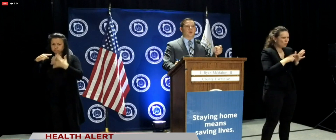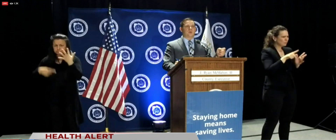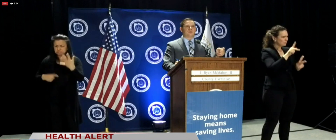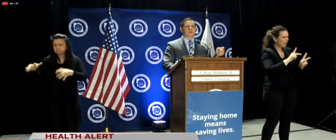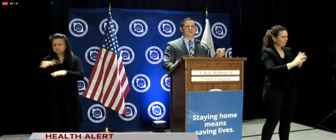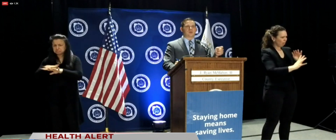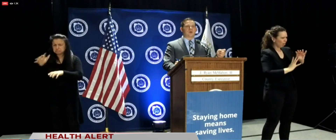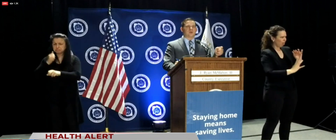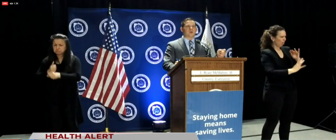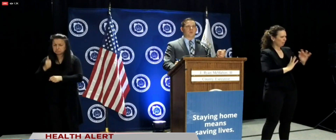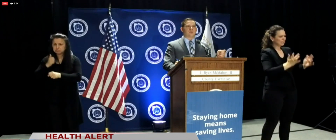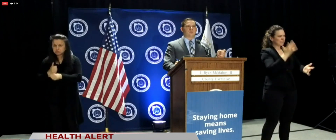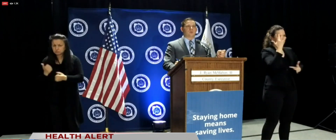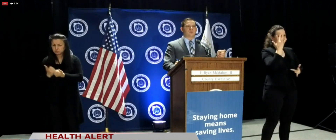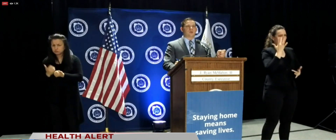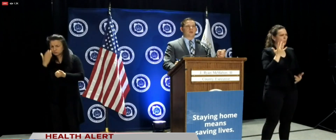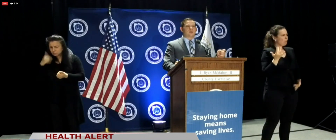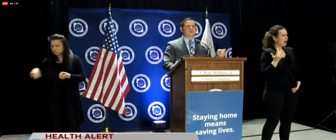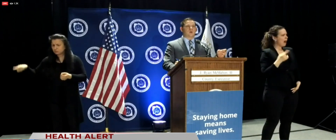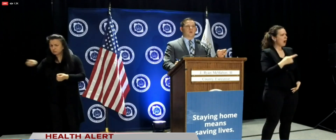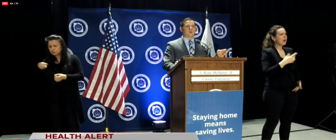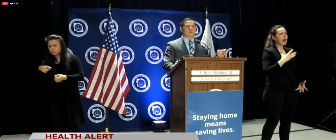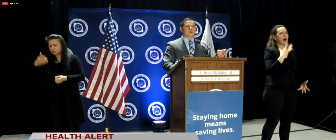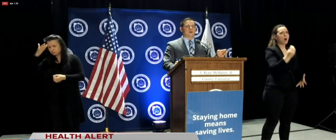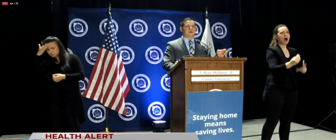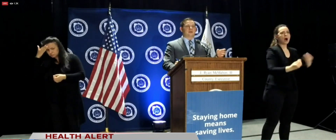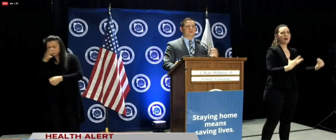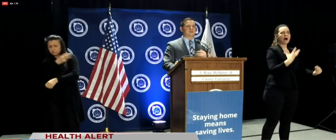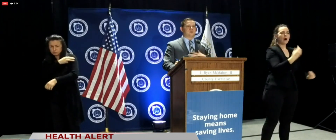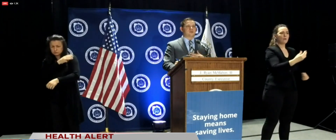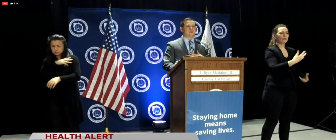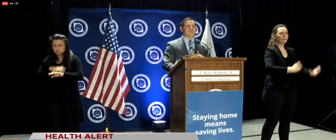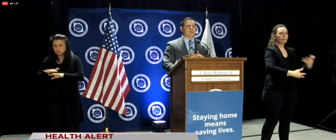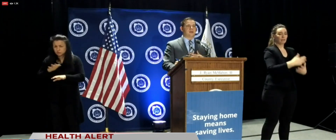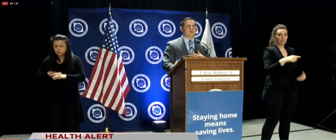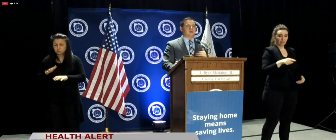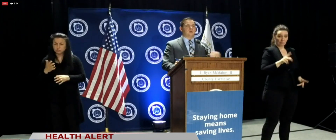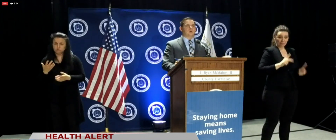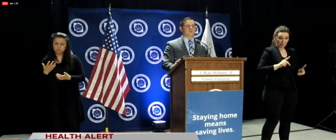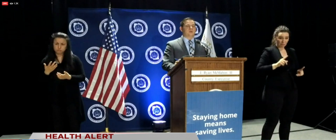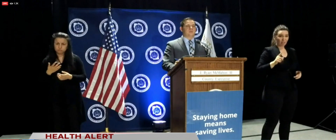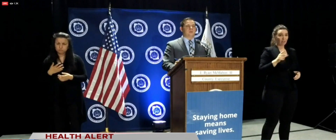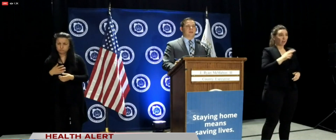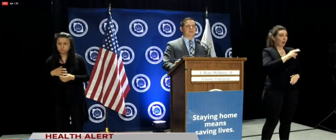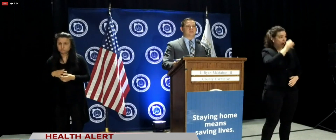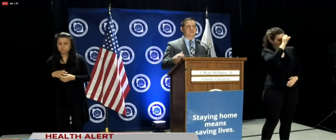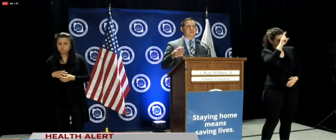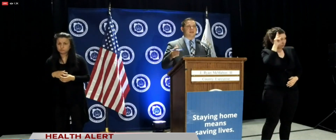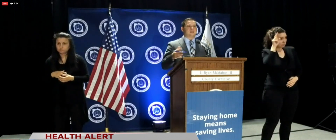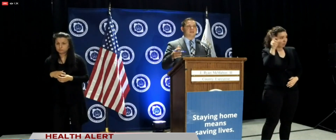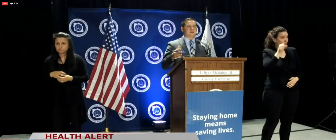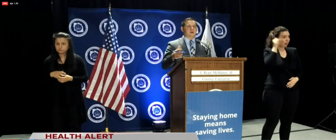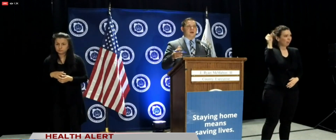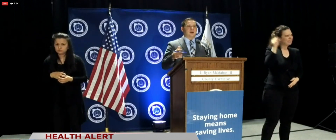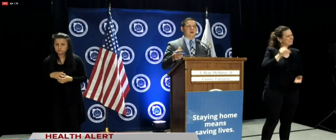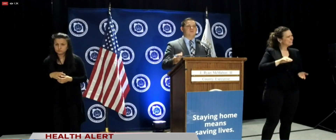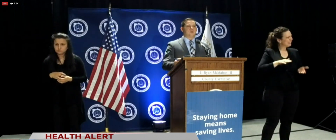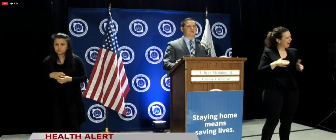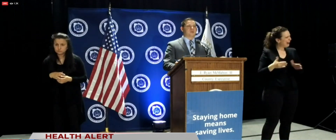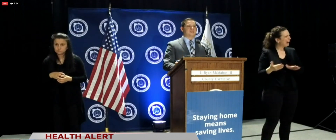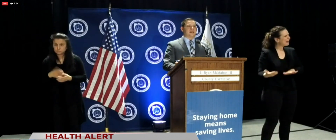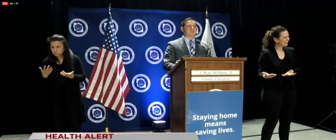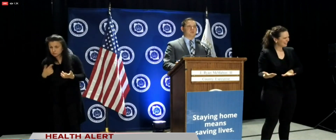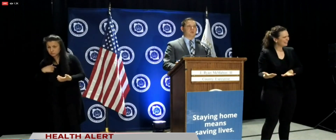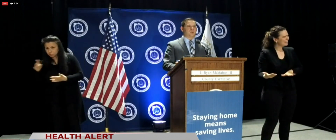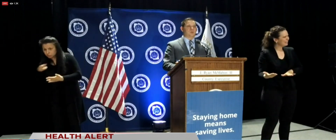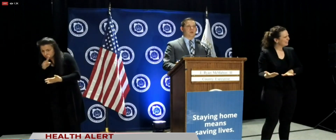are going through, the struggle they're going through. So it doesn't just frustrate me when we make these mistakes. It